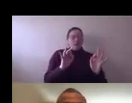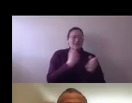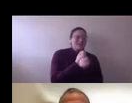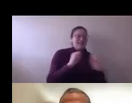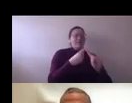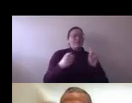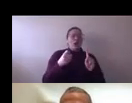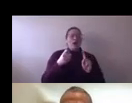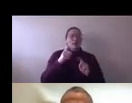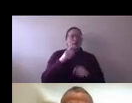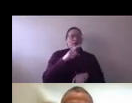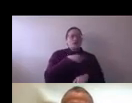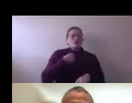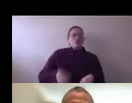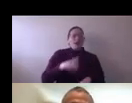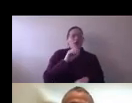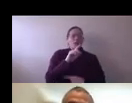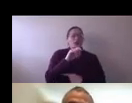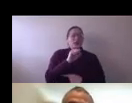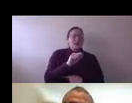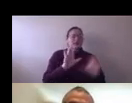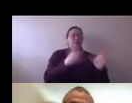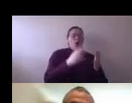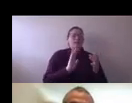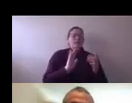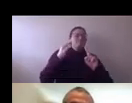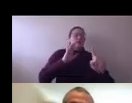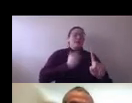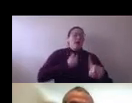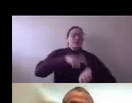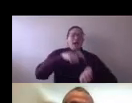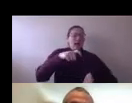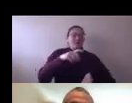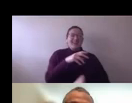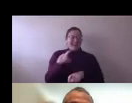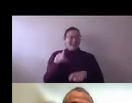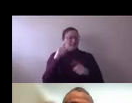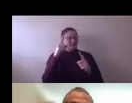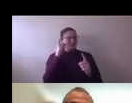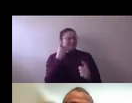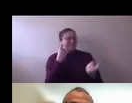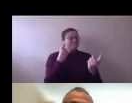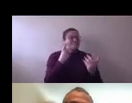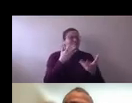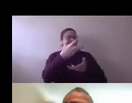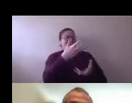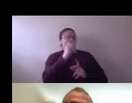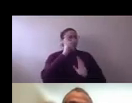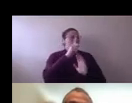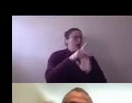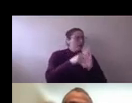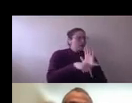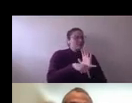the mission of our time. He even questioned the engagement policy that the US government